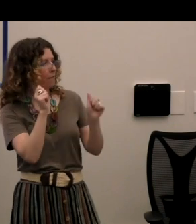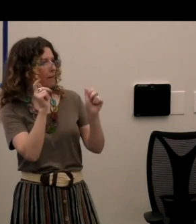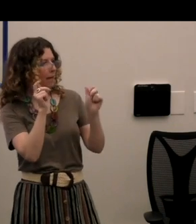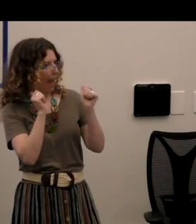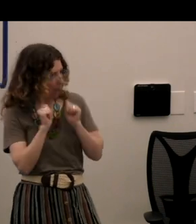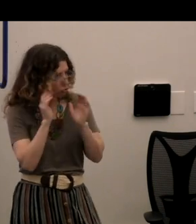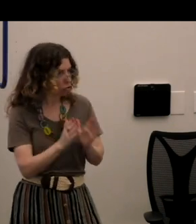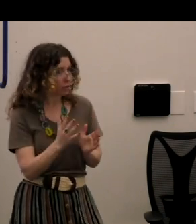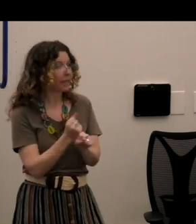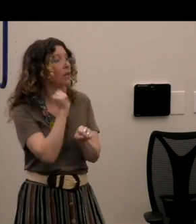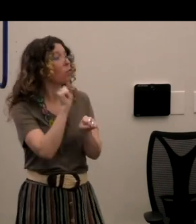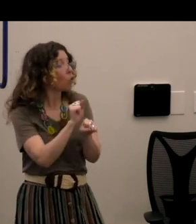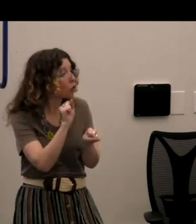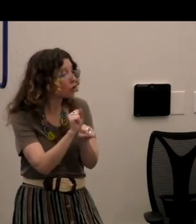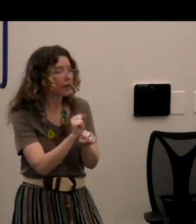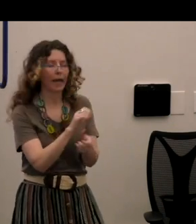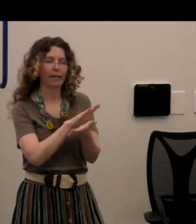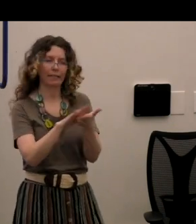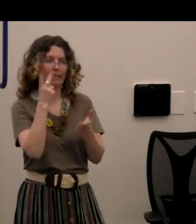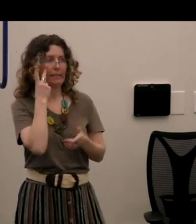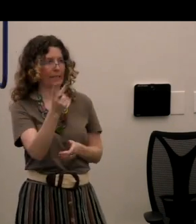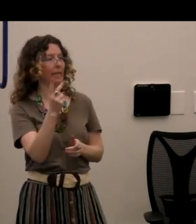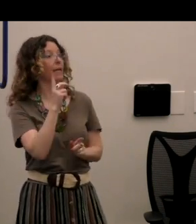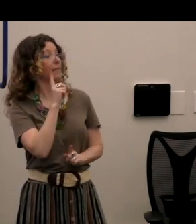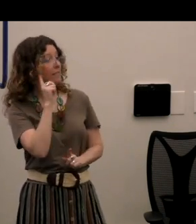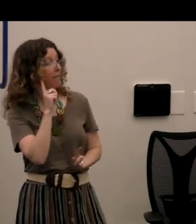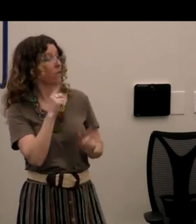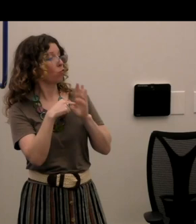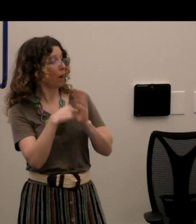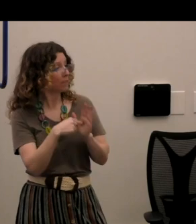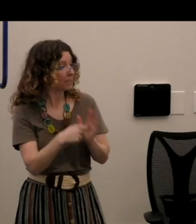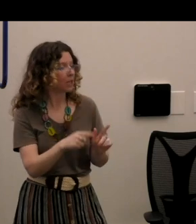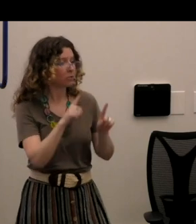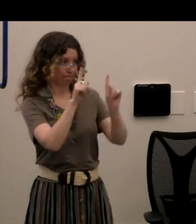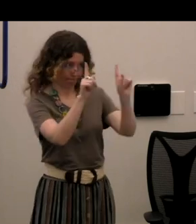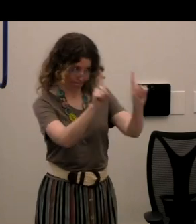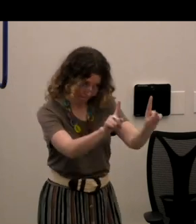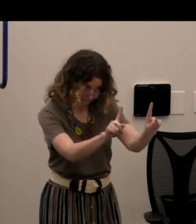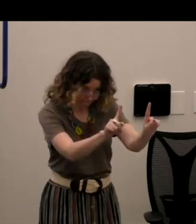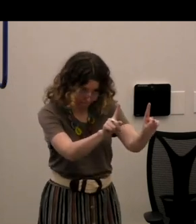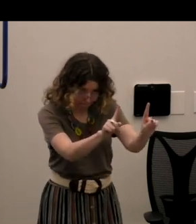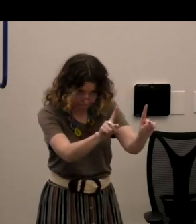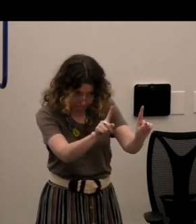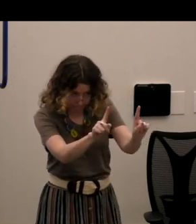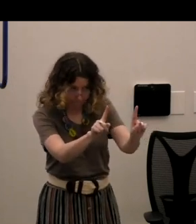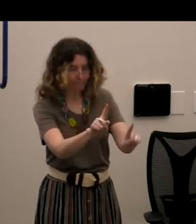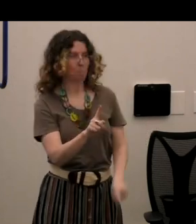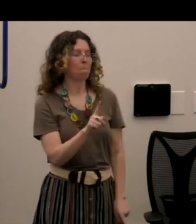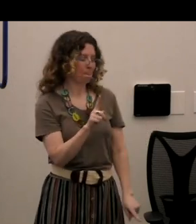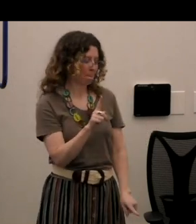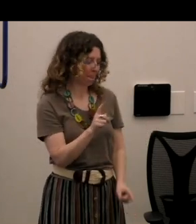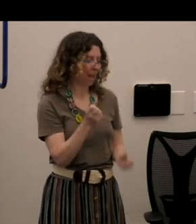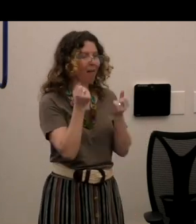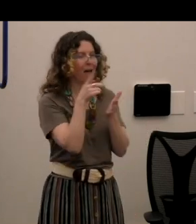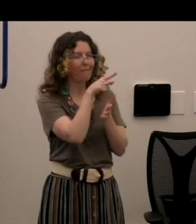And it is incredible to see deaf actors featured in pop culture, deaf representation,